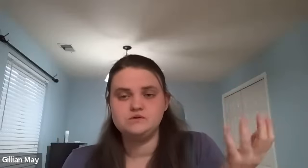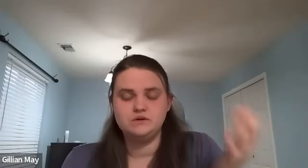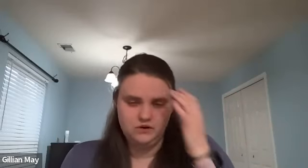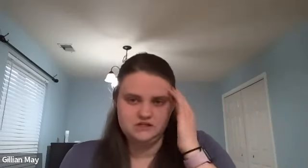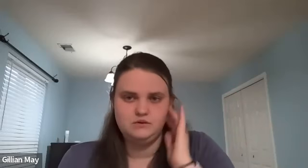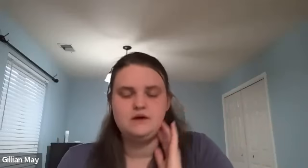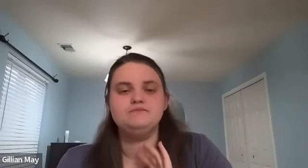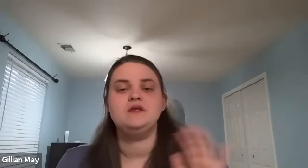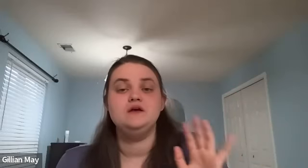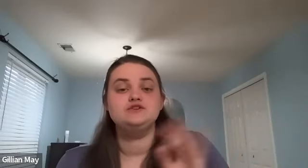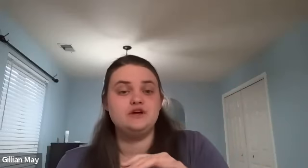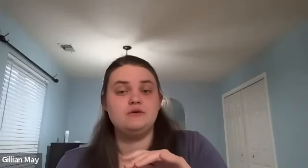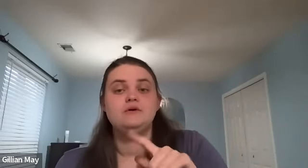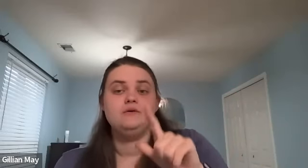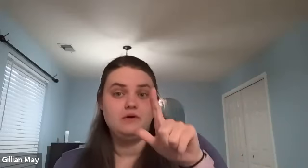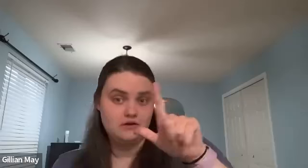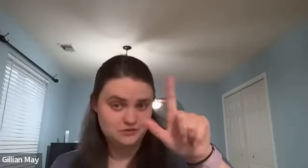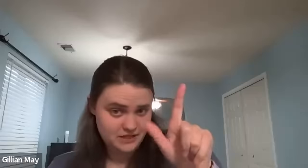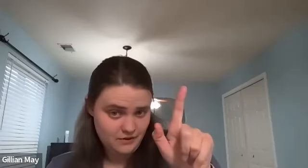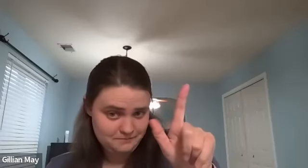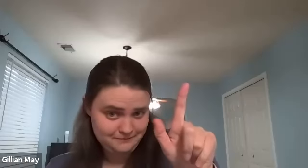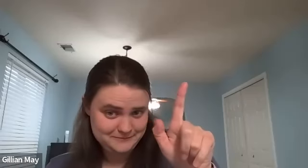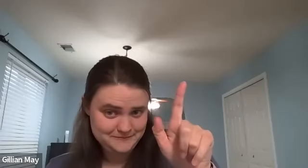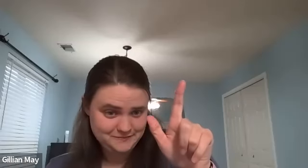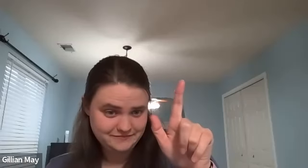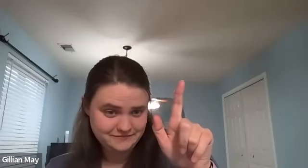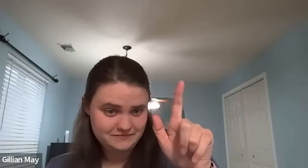will work as well. So 21,